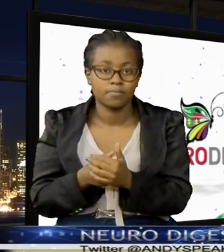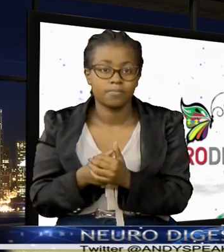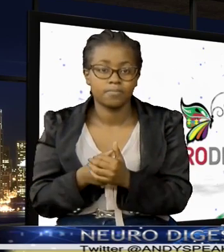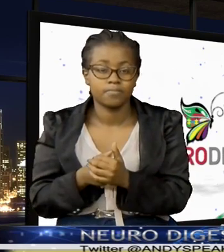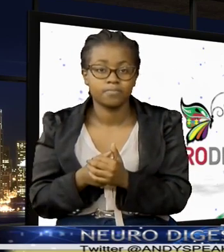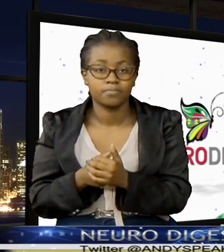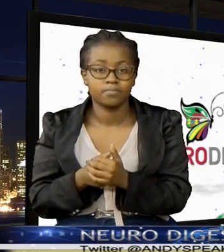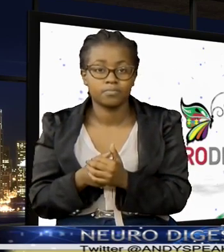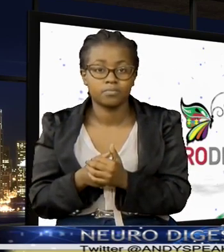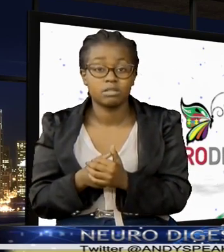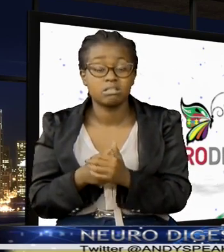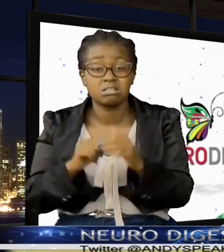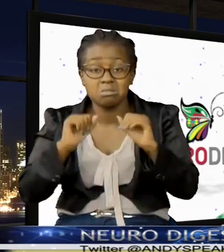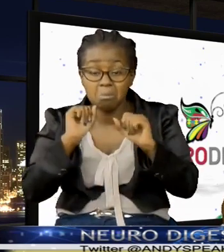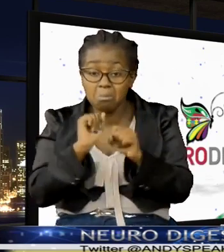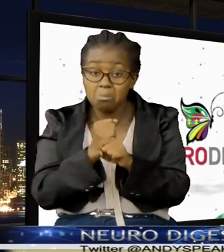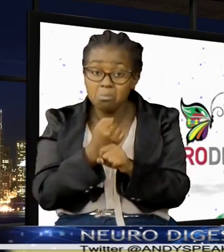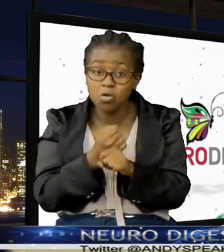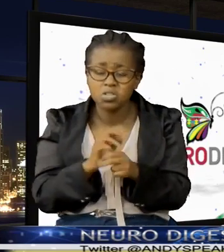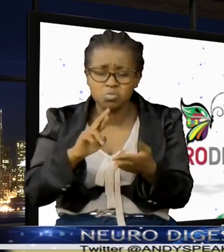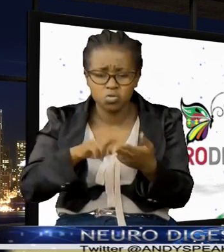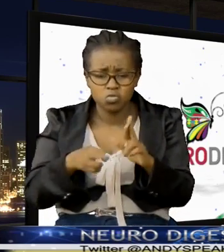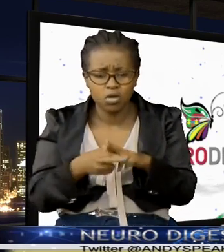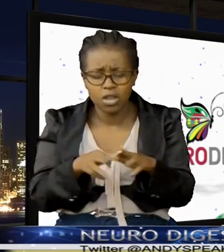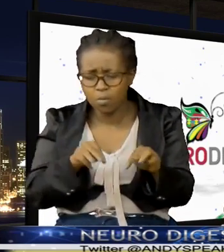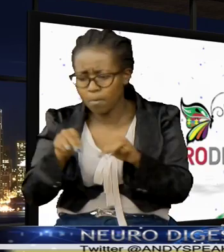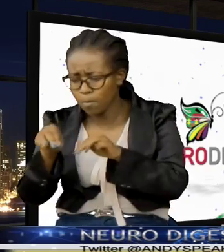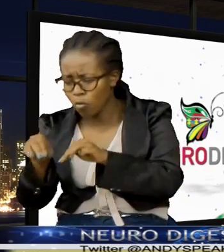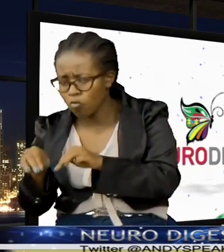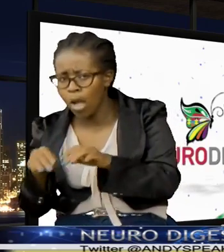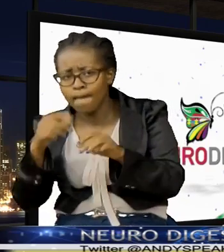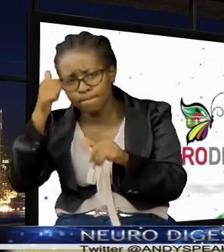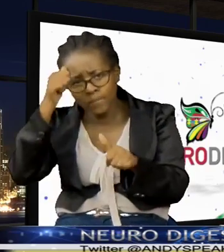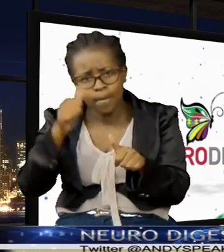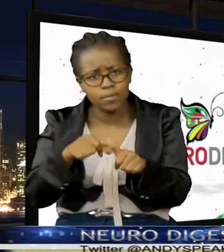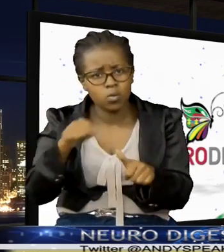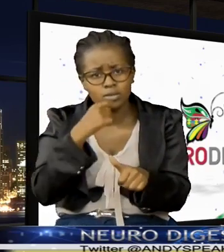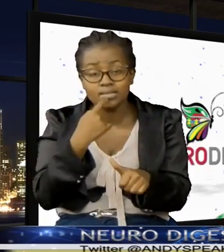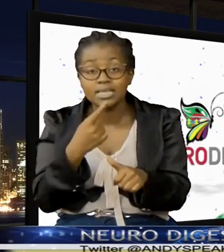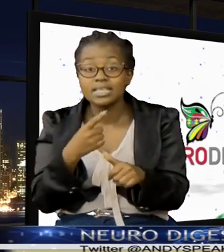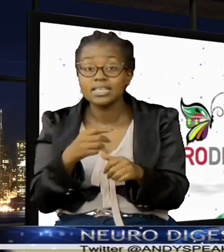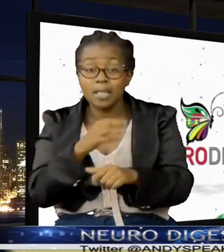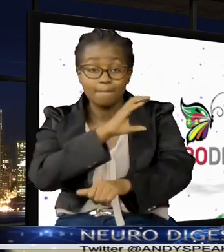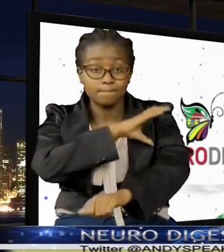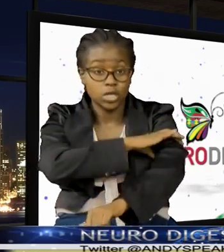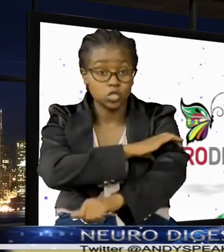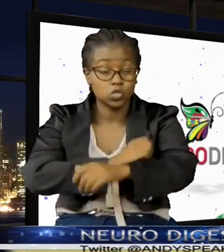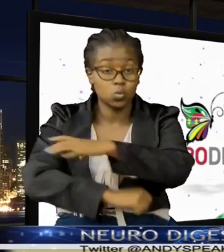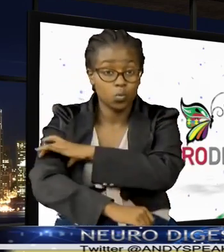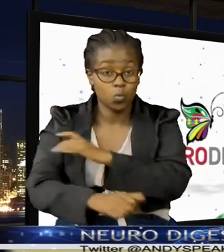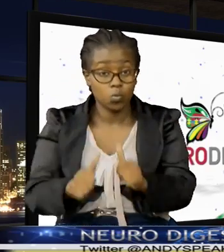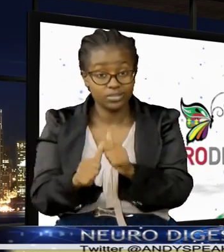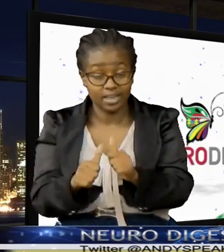is unable to relate, to move. Because remember, we said it is the muscles that are